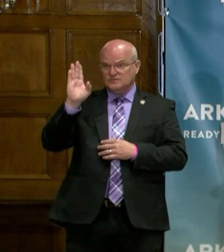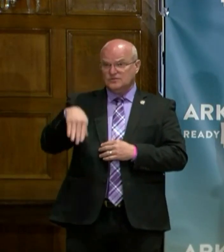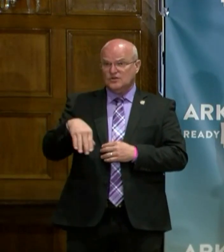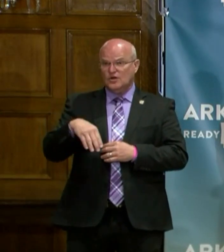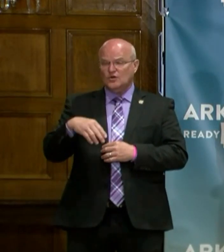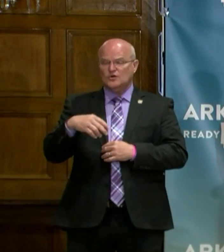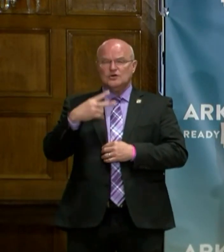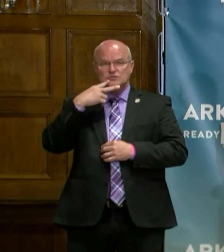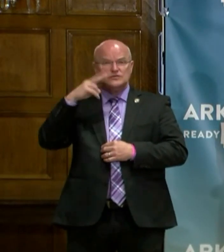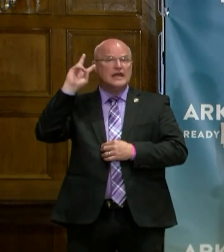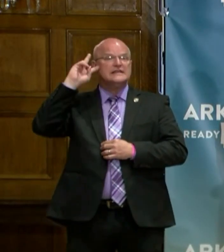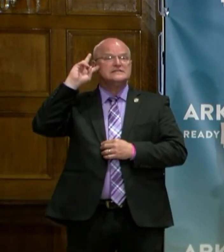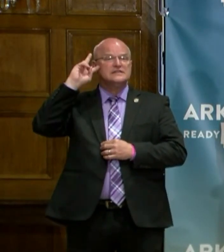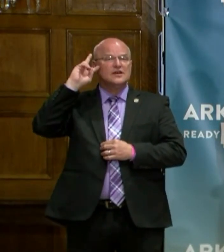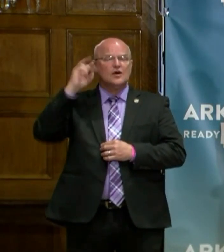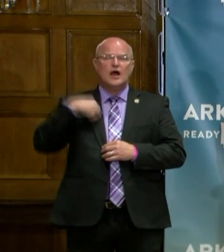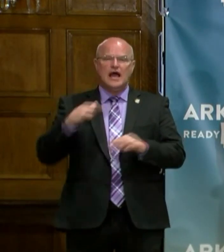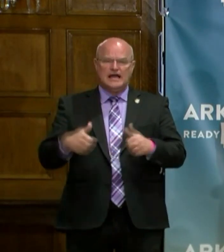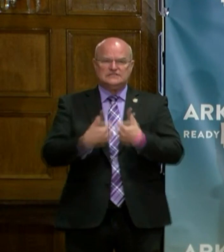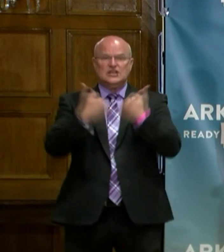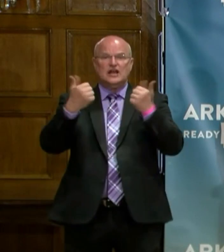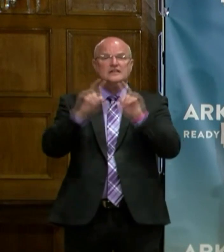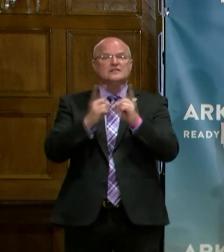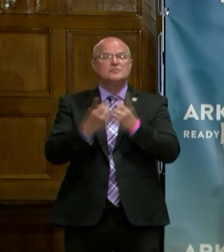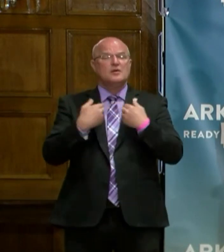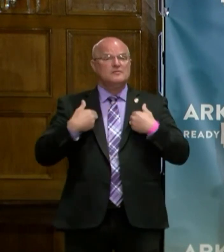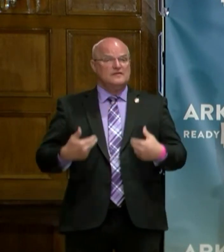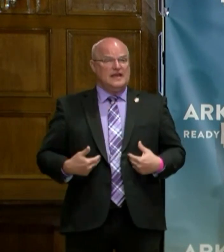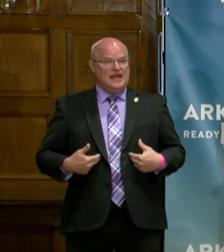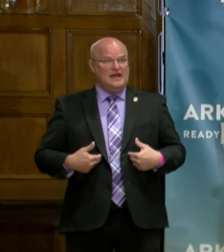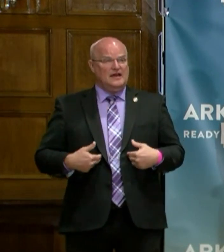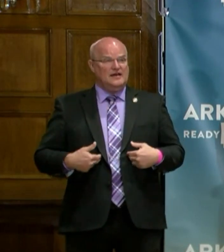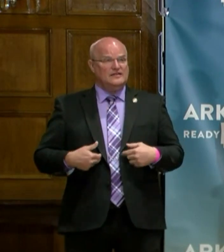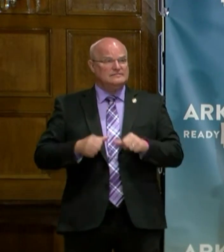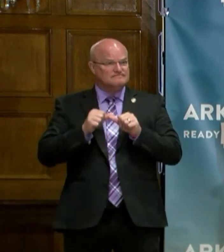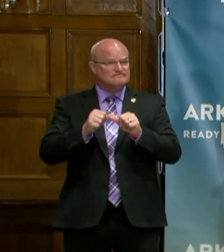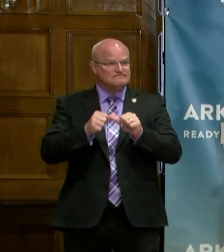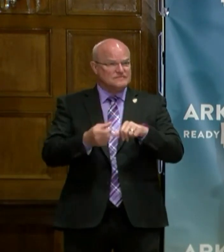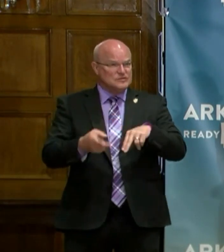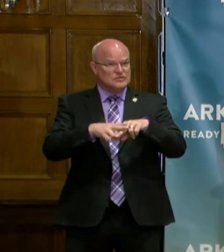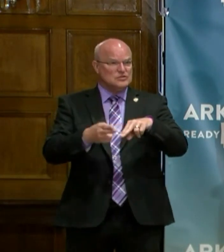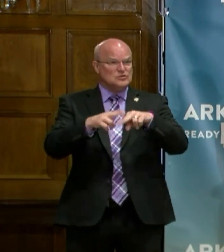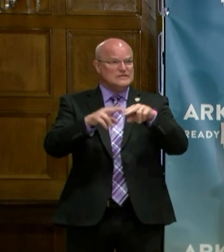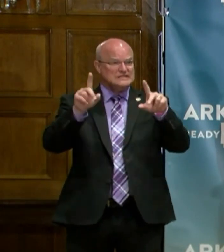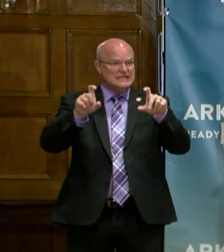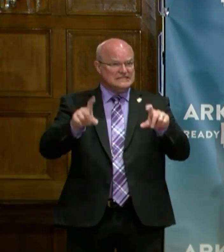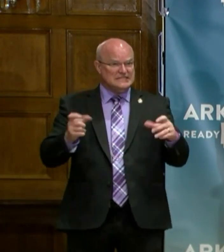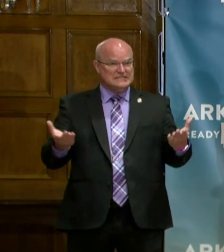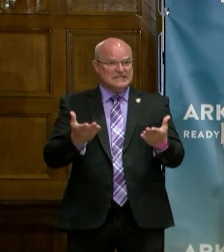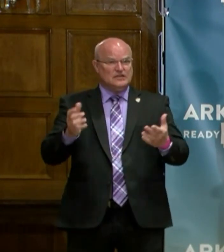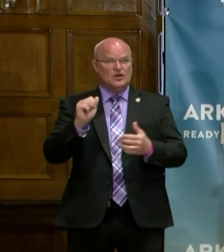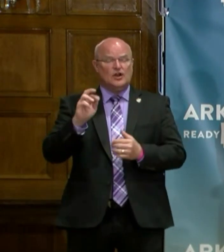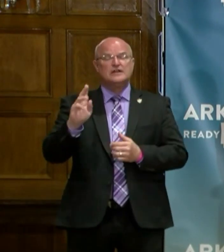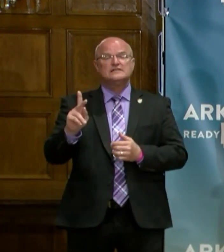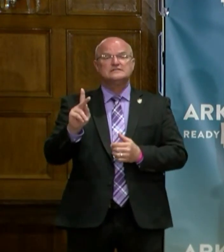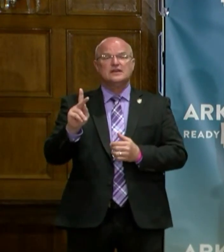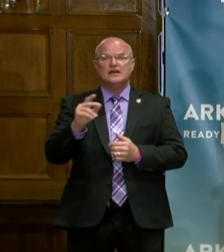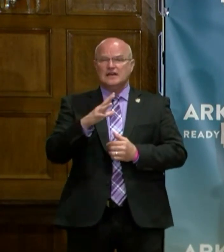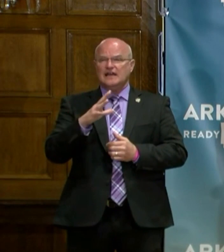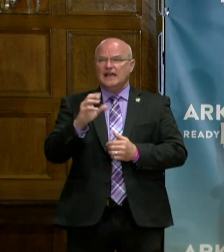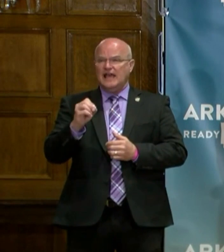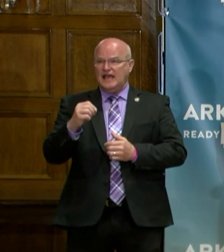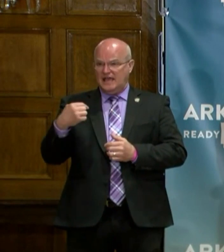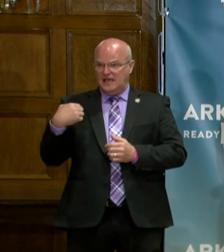that 2 days ago, I challenged the Department of Health to continue to increase our testing in Arkansas,